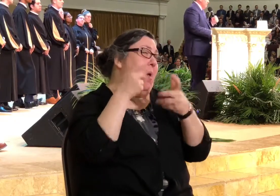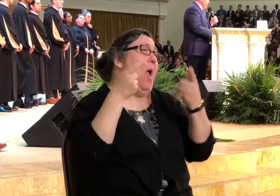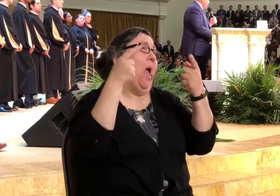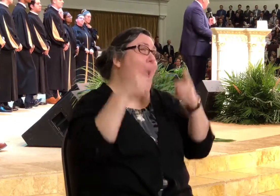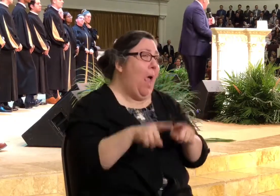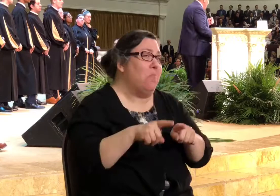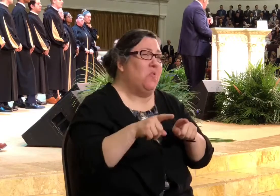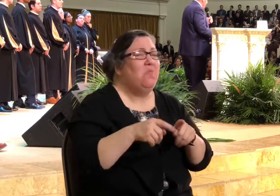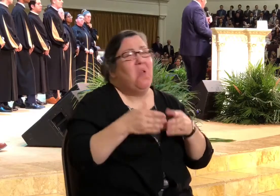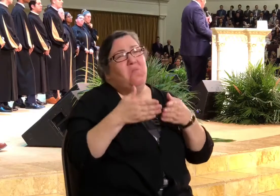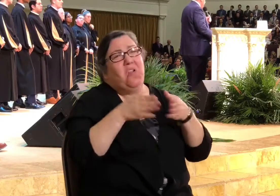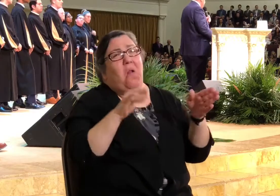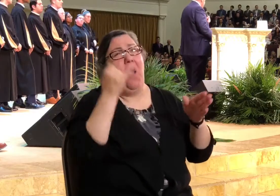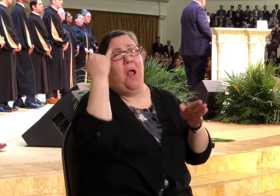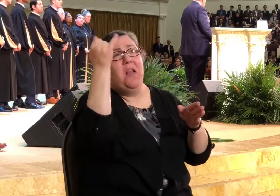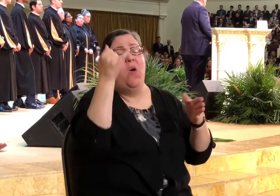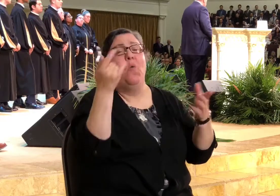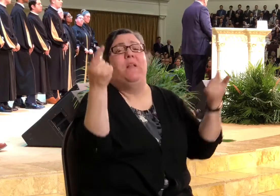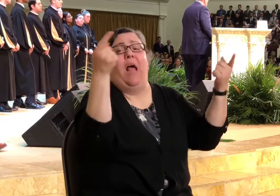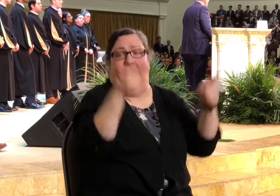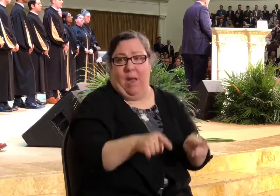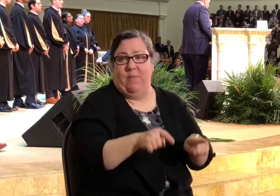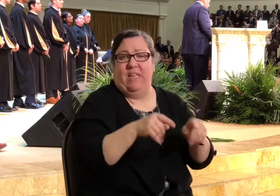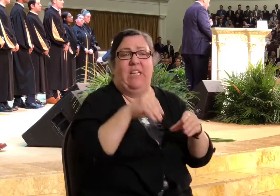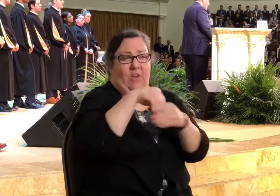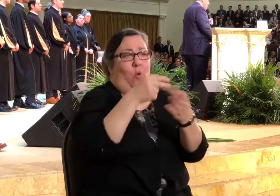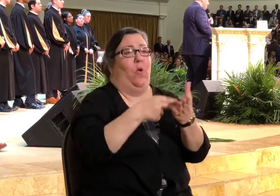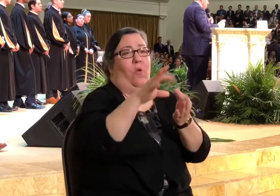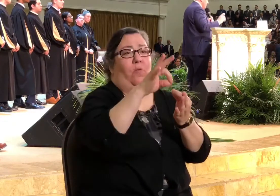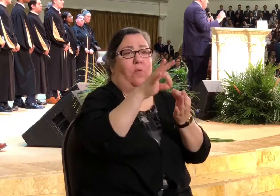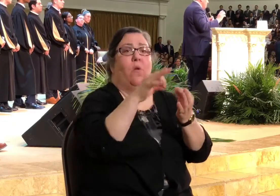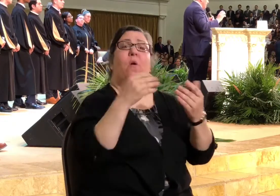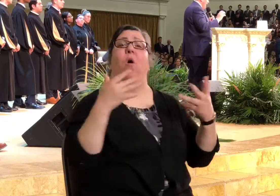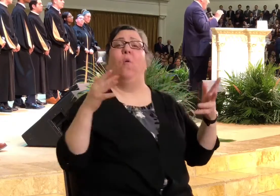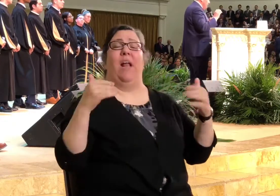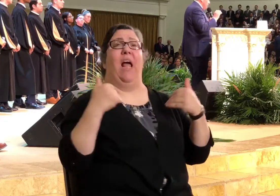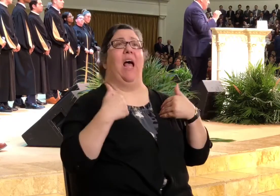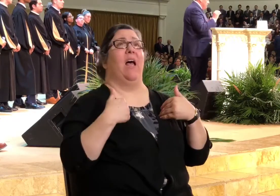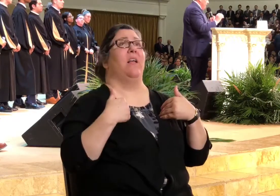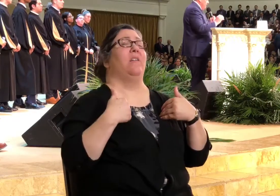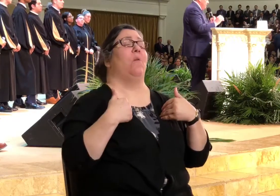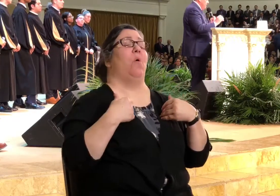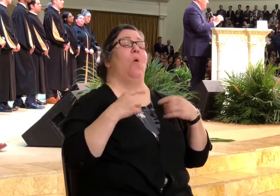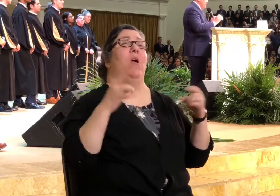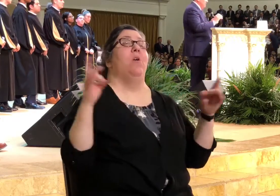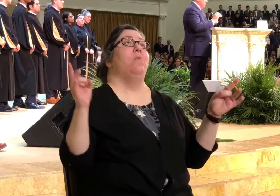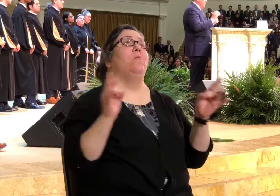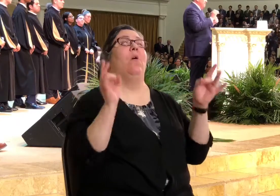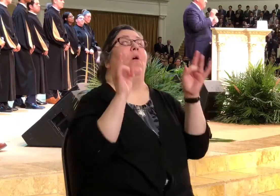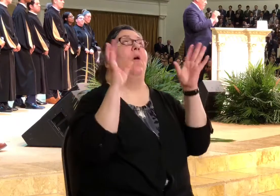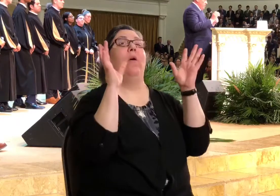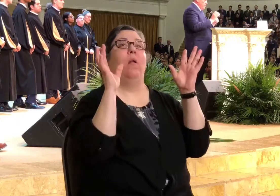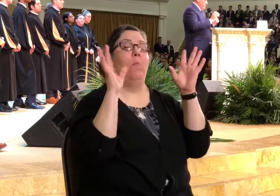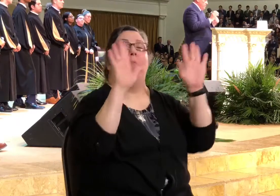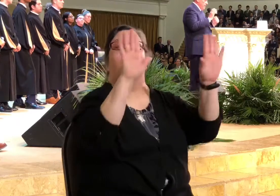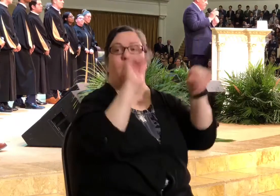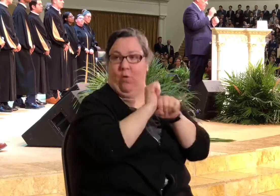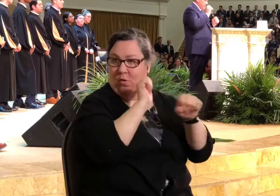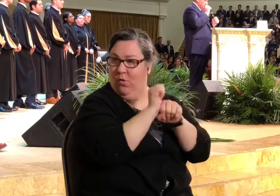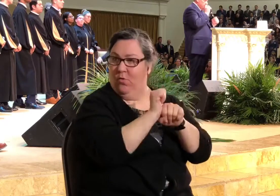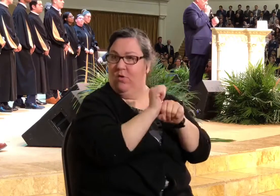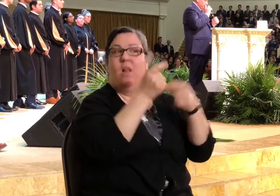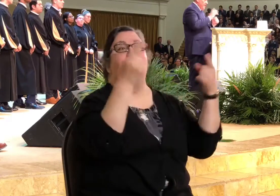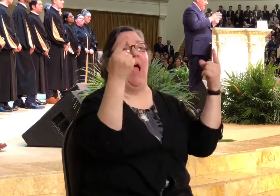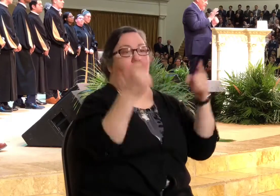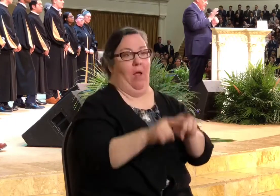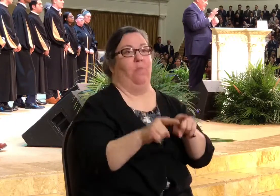general thrust of what the Holy Ghost is doing here in this place. There have been some outstanding miracles take